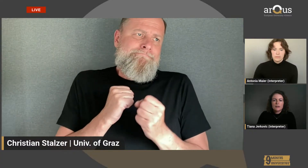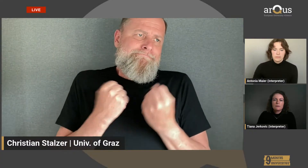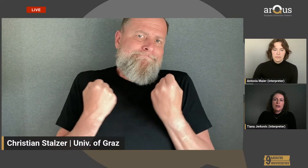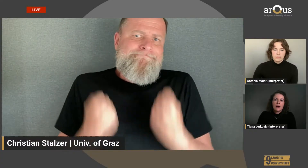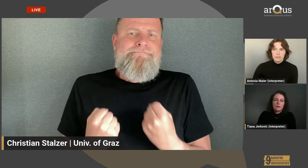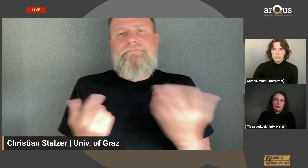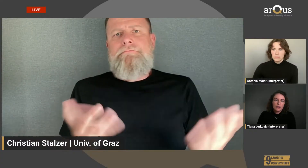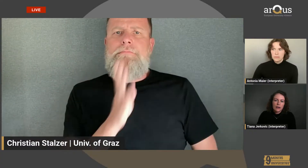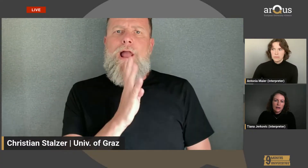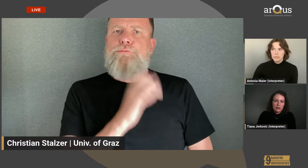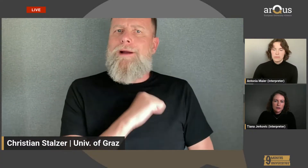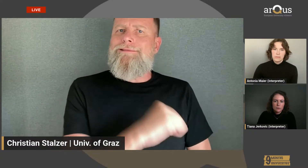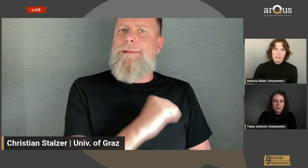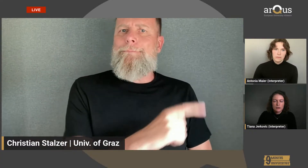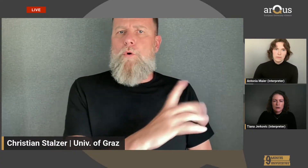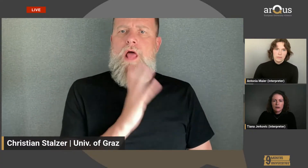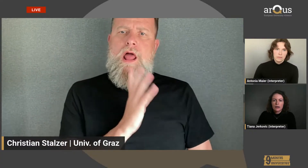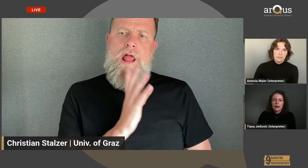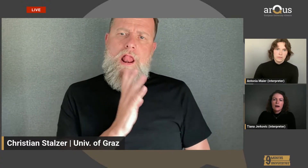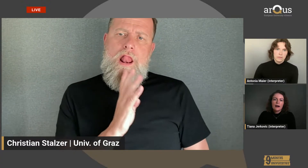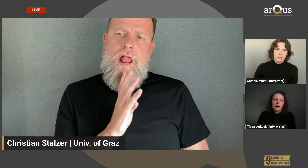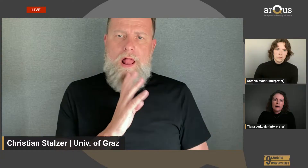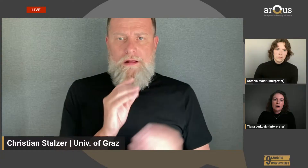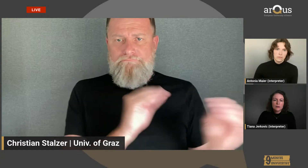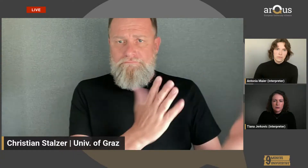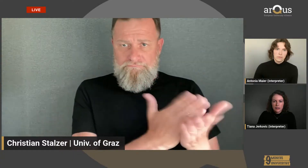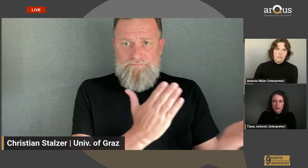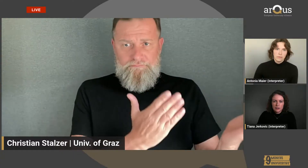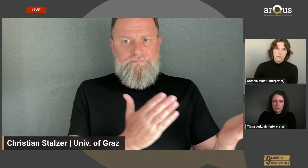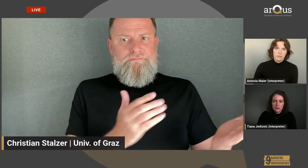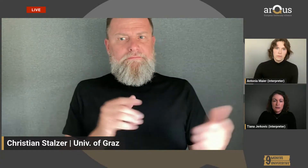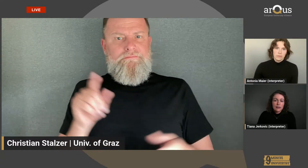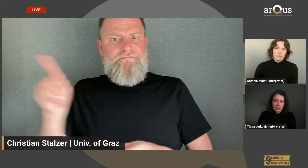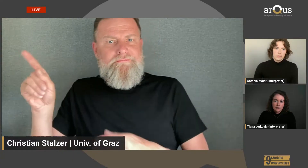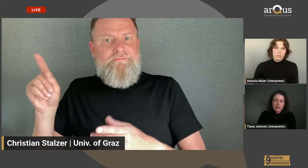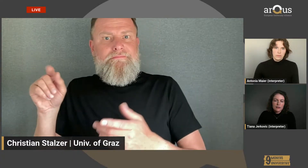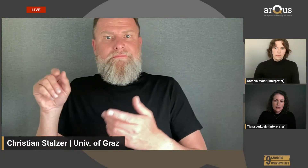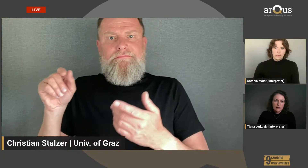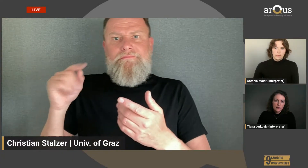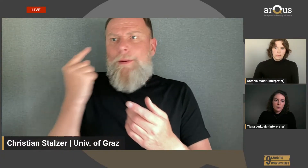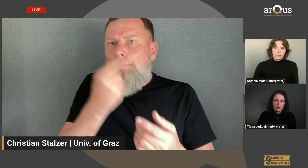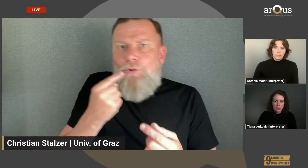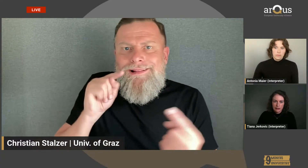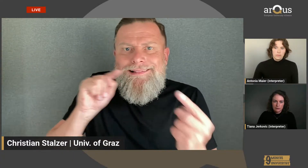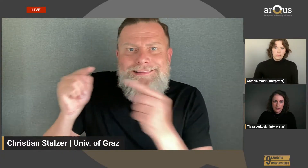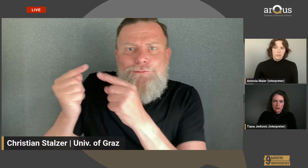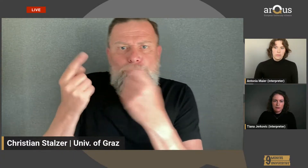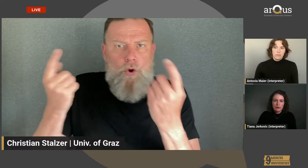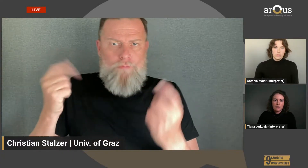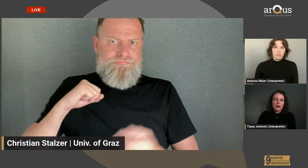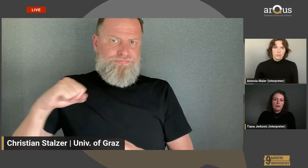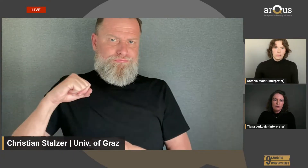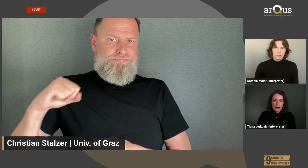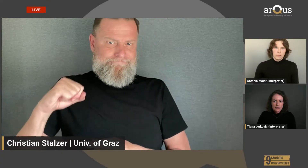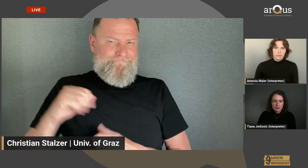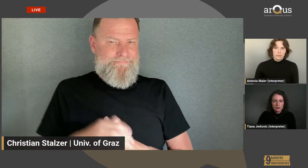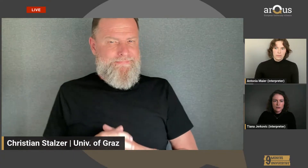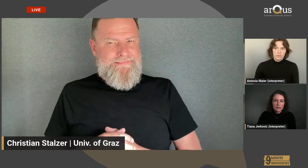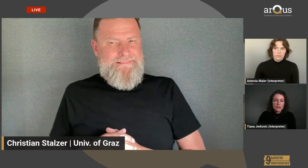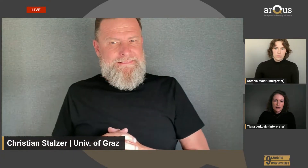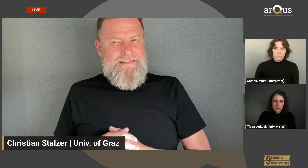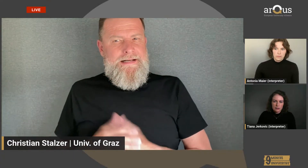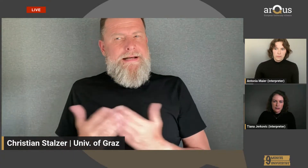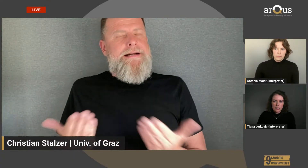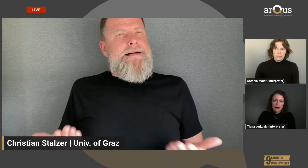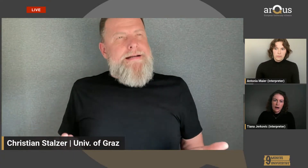course, if we have an interpreter also at lectures, the lectures are still in spoken language and very fast, and also